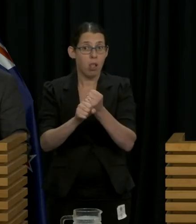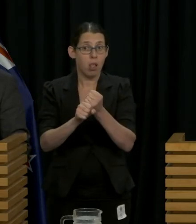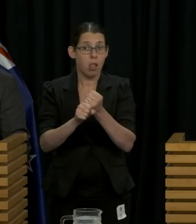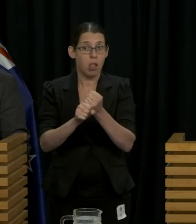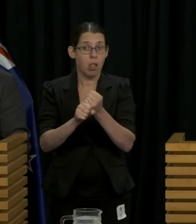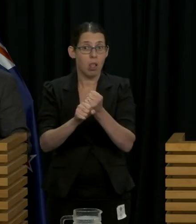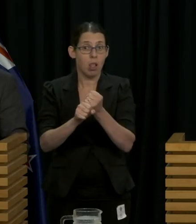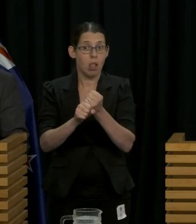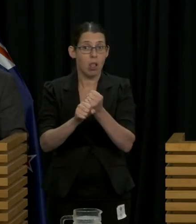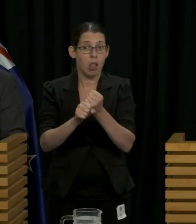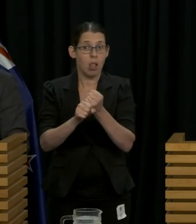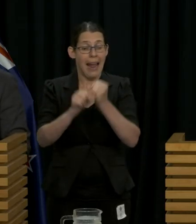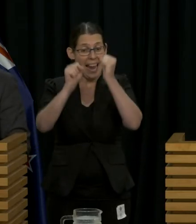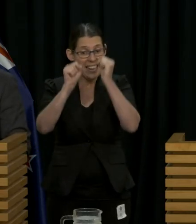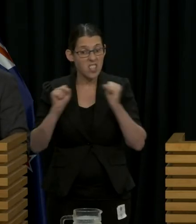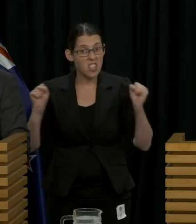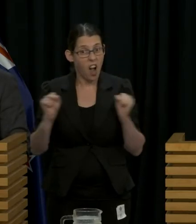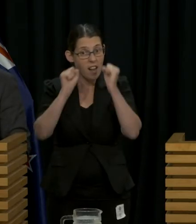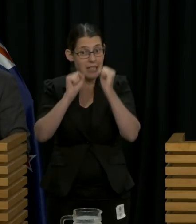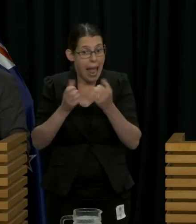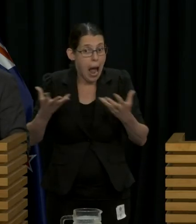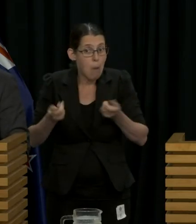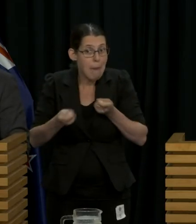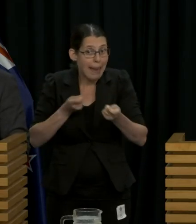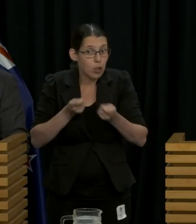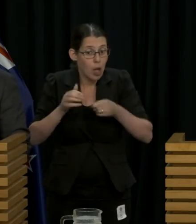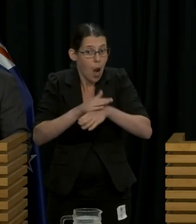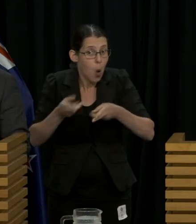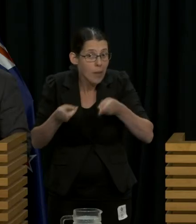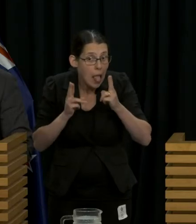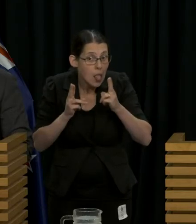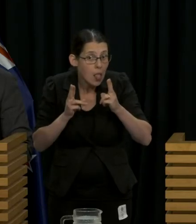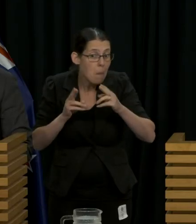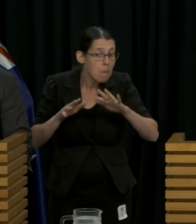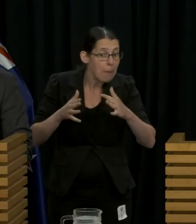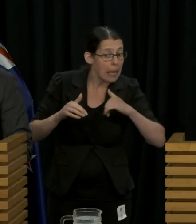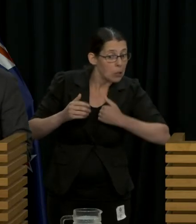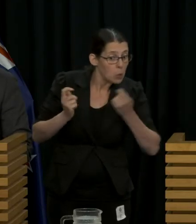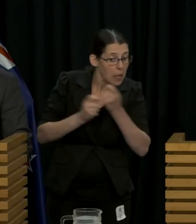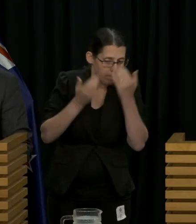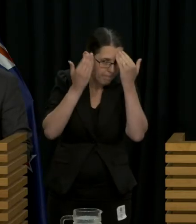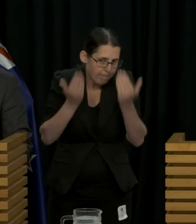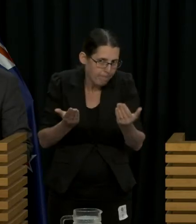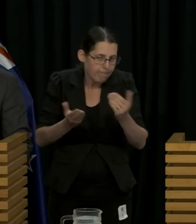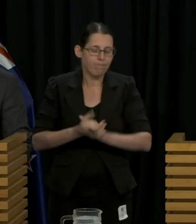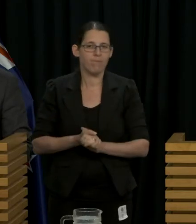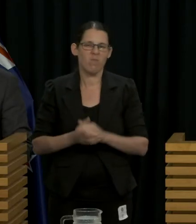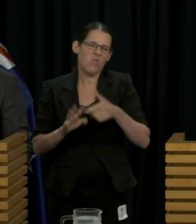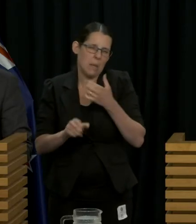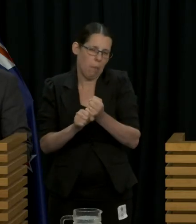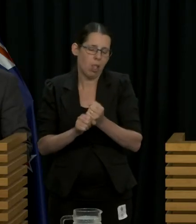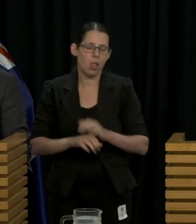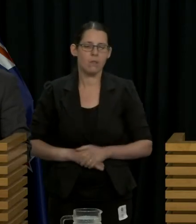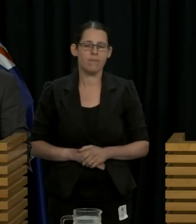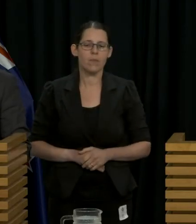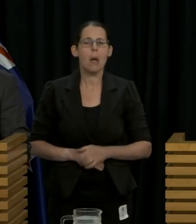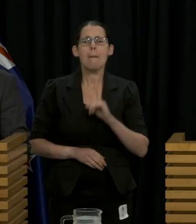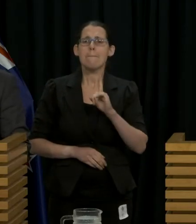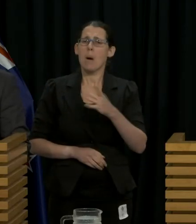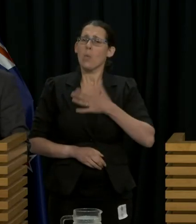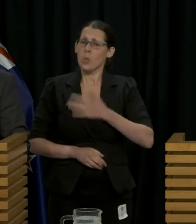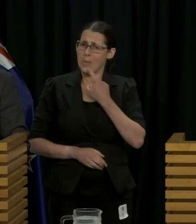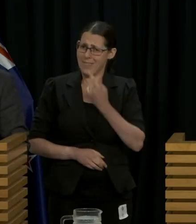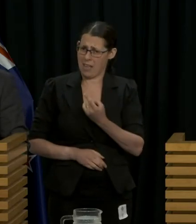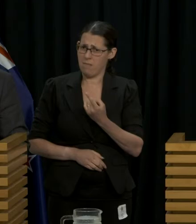changes to the way exercise is managed within that hotel and so on. As a general comment though, I do want to note that the Pullman